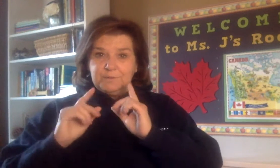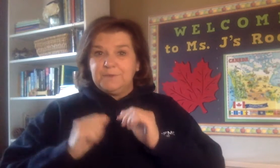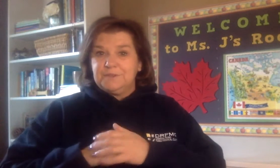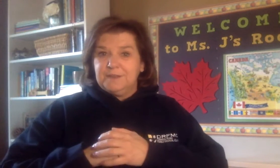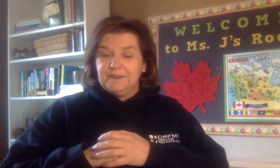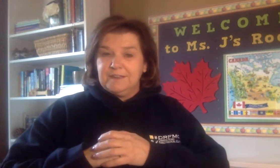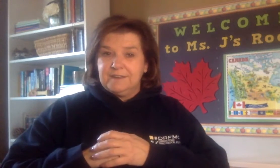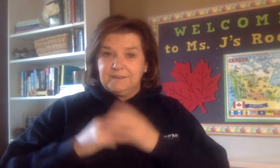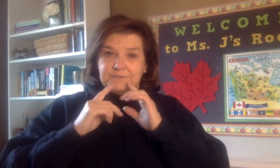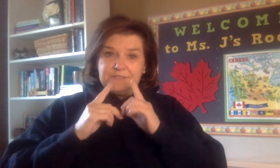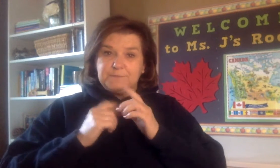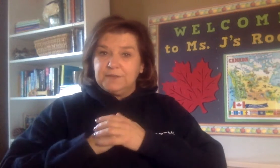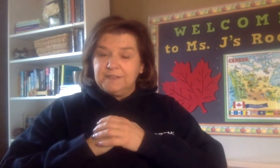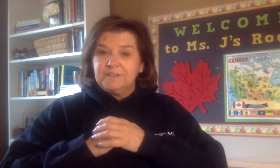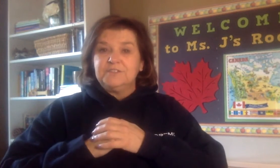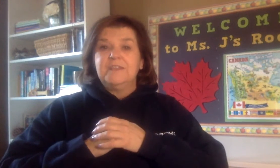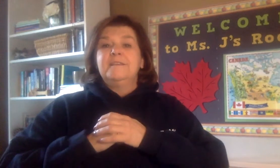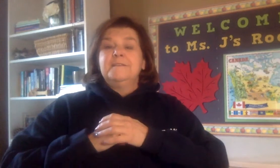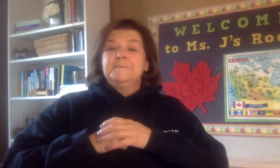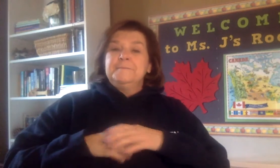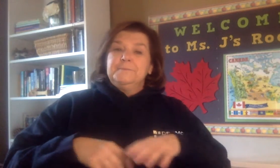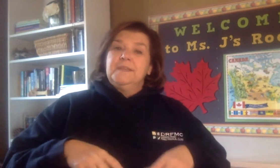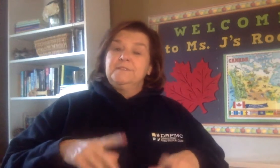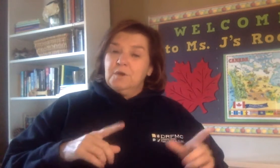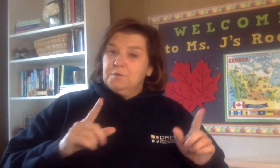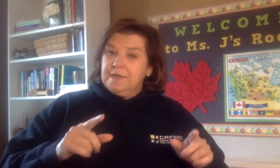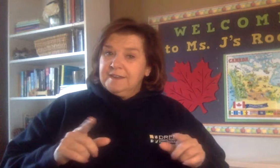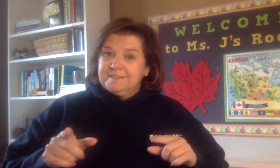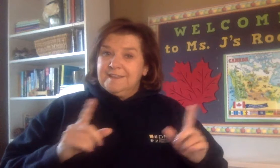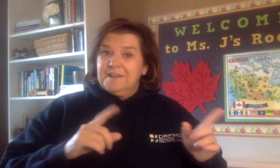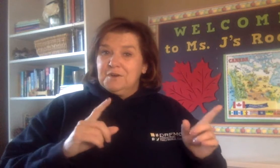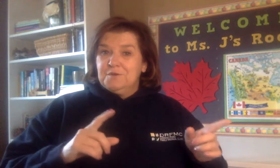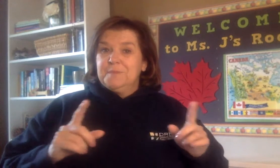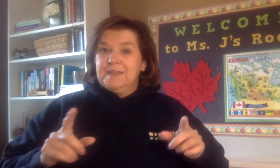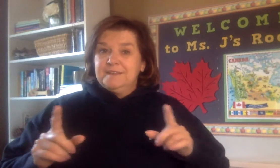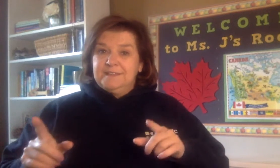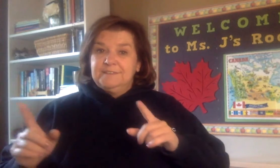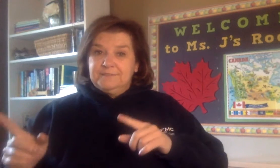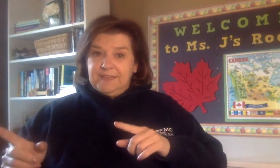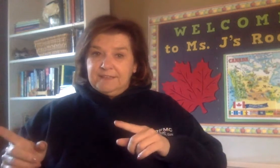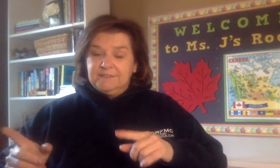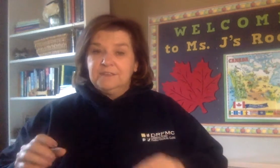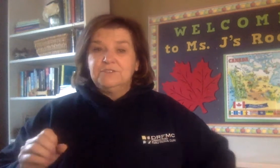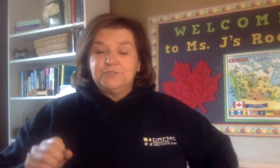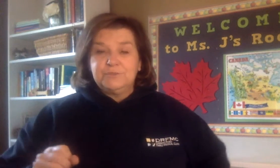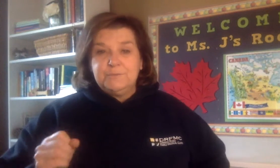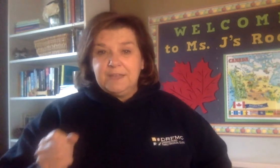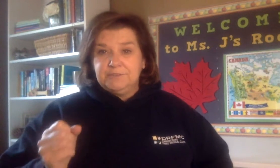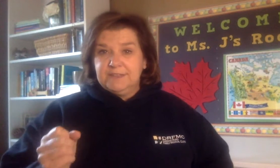we do in using spoken English. Okay, so O Canada, our home and native land. True patriot